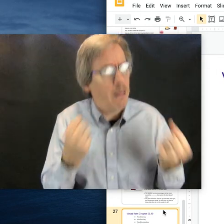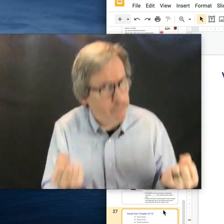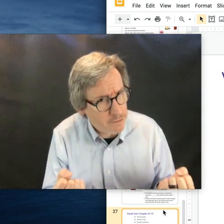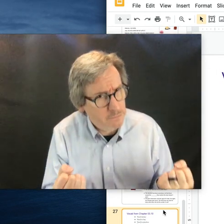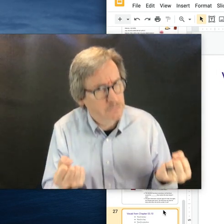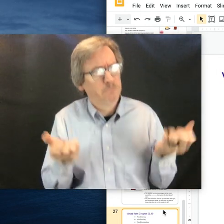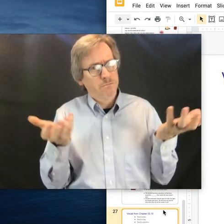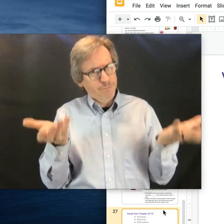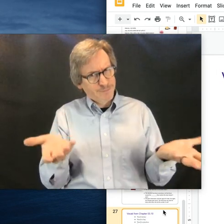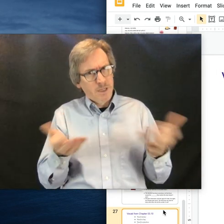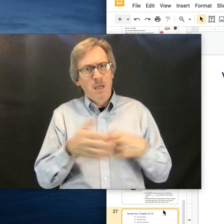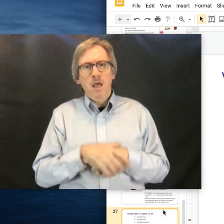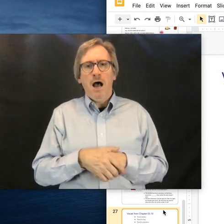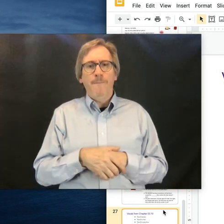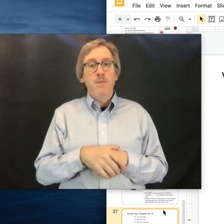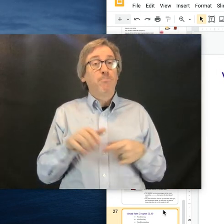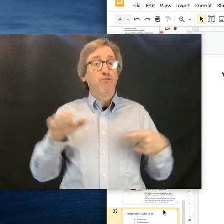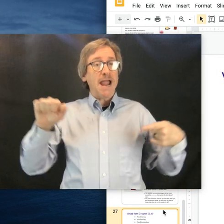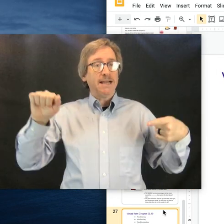it's healthy.